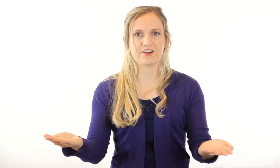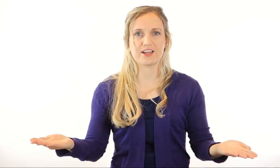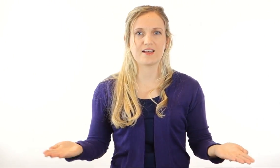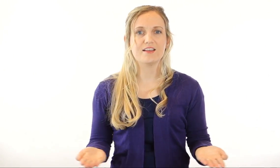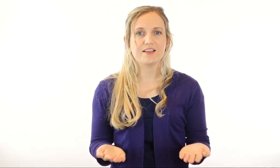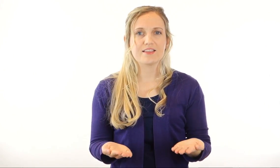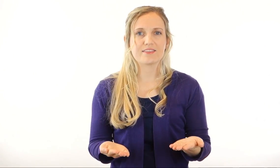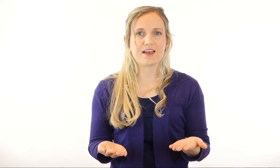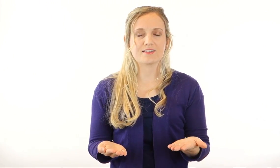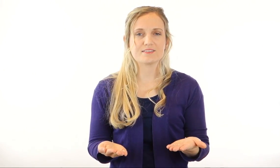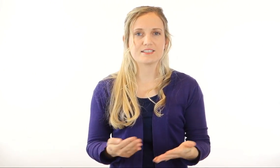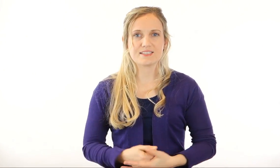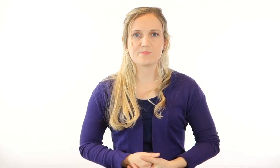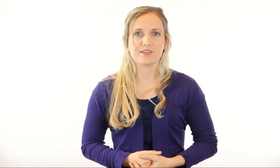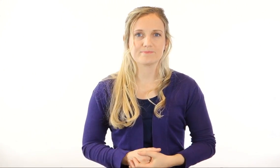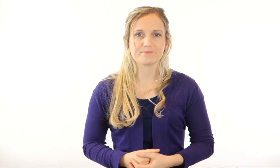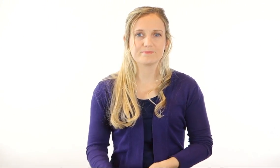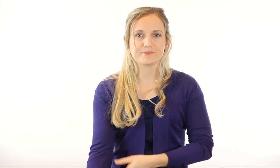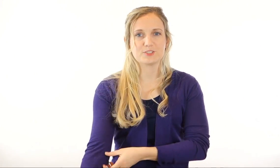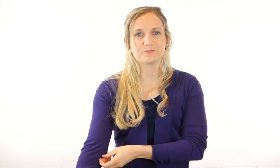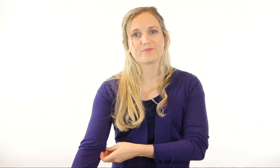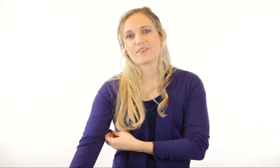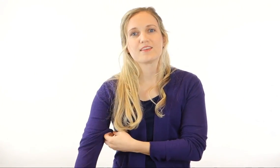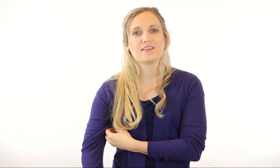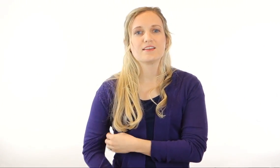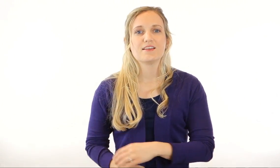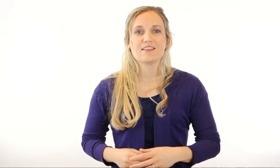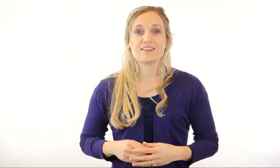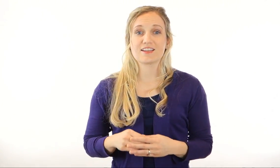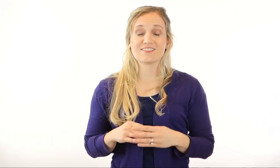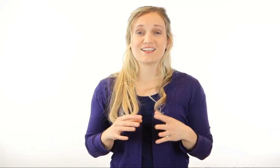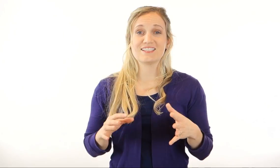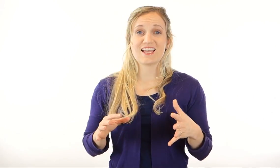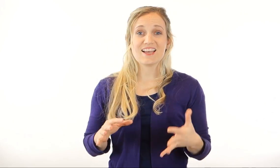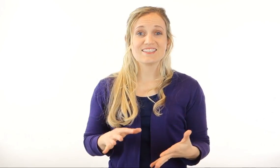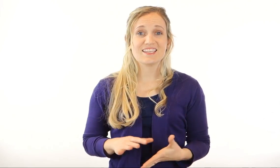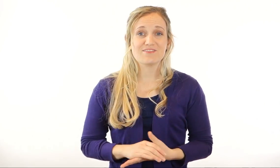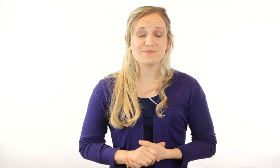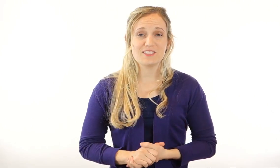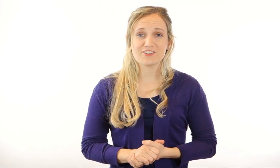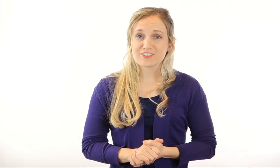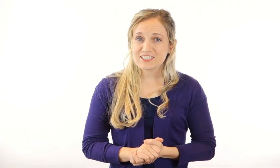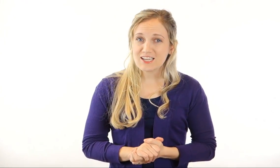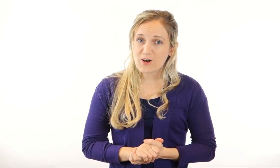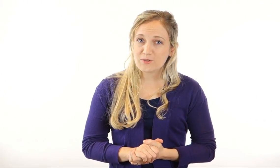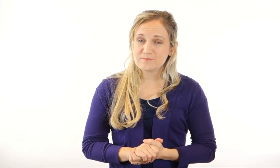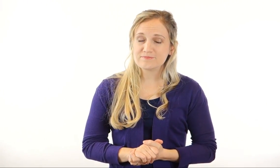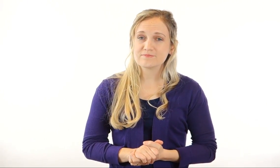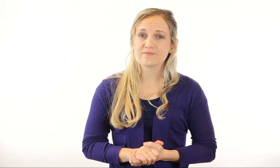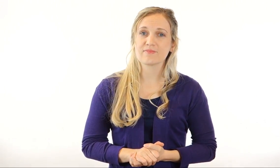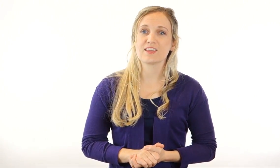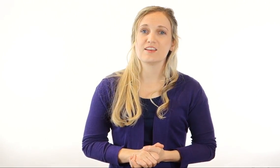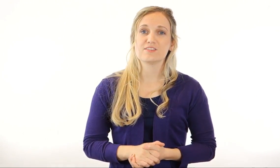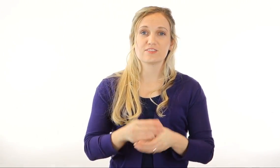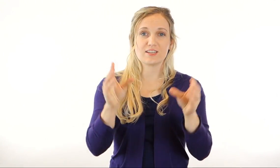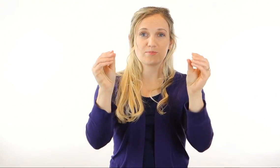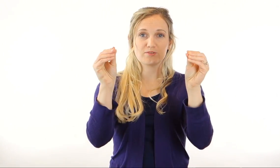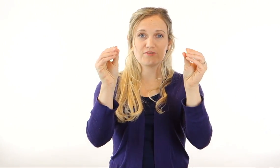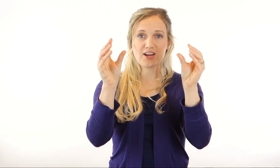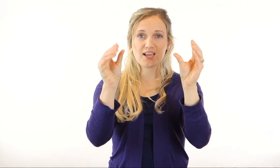area that he sent me to. The next line is, has given me an earthly home. So take both of your